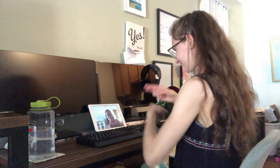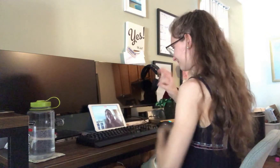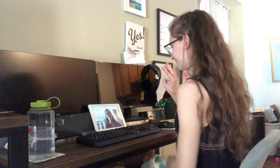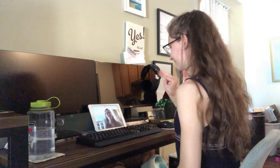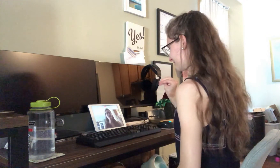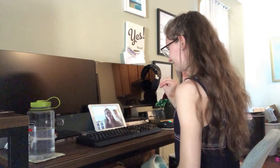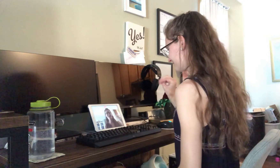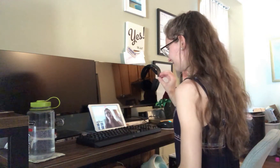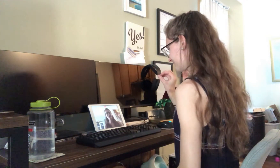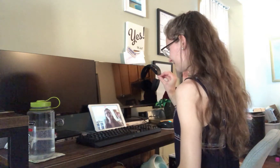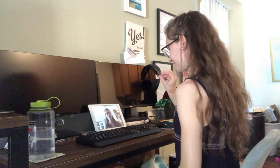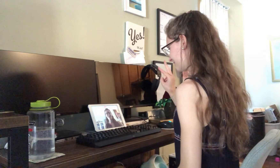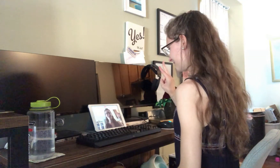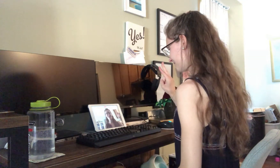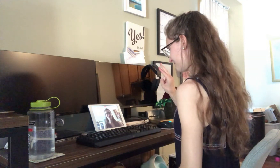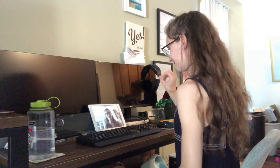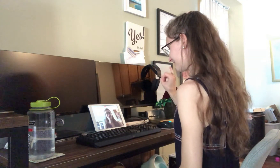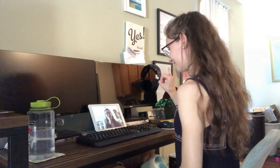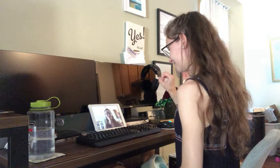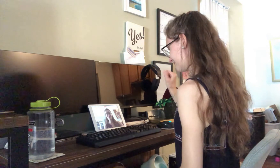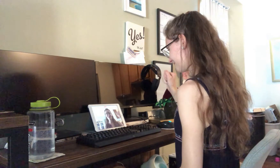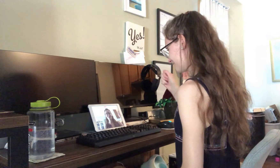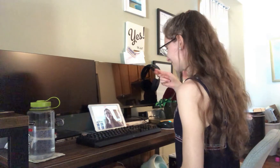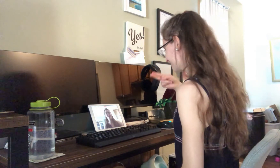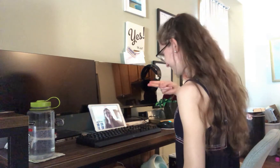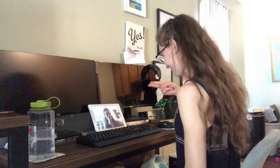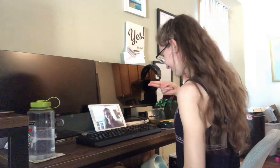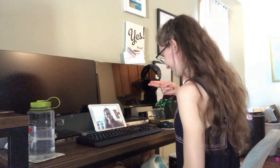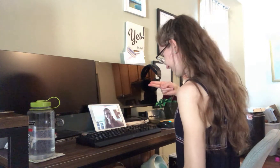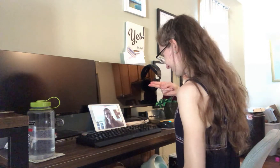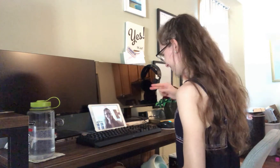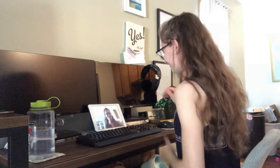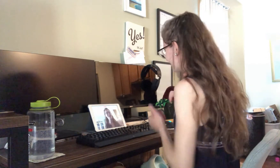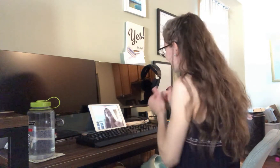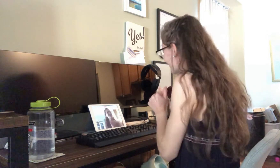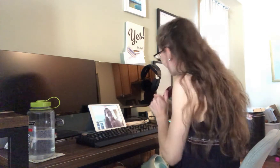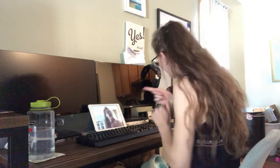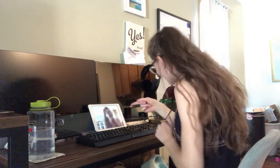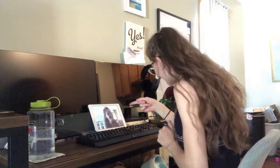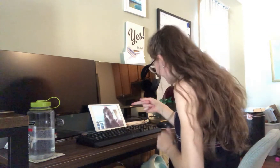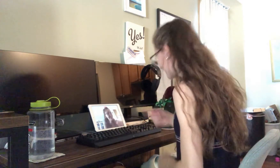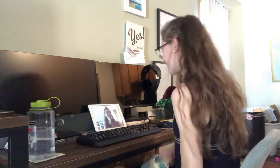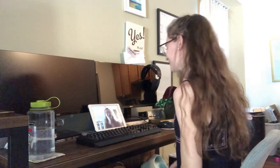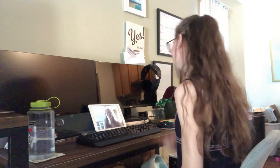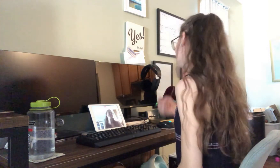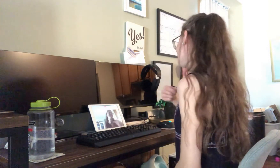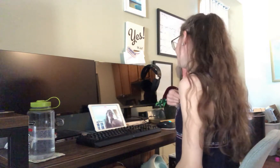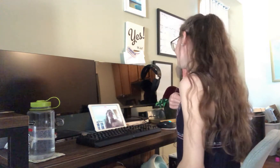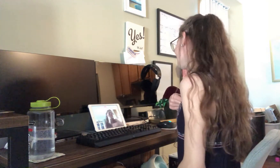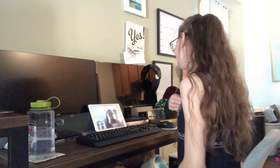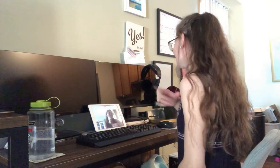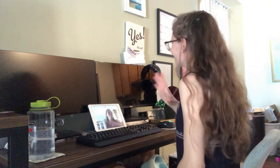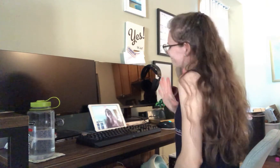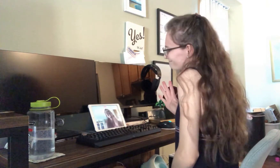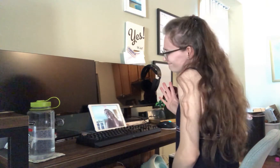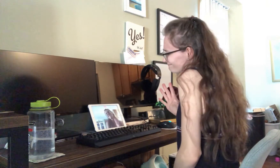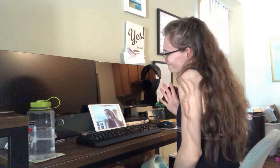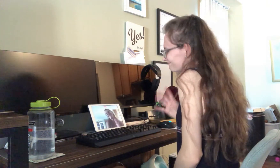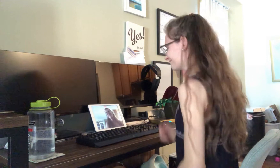is, but maybe you don't have a mirror around. Maybe you prefer to be able to play it back. Recording yourself allows you to do this. This